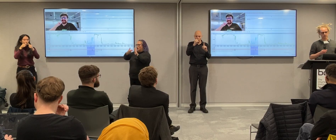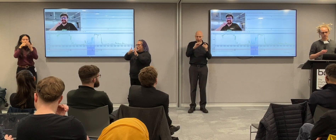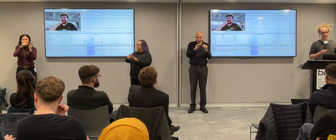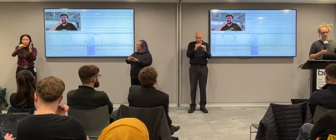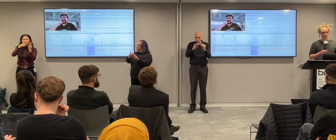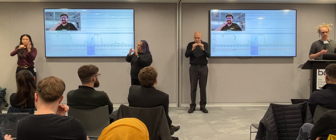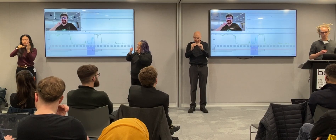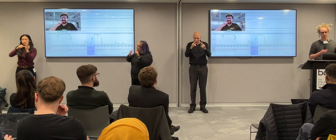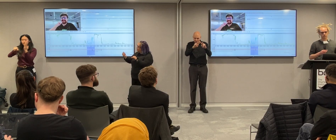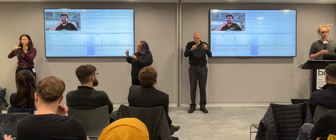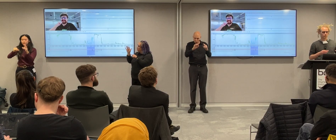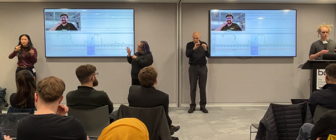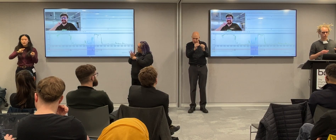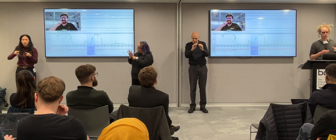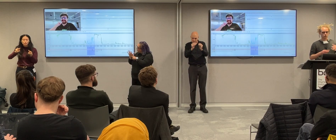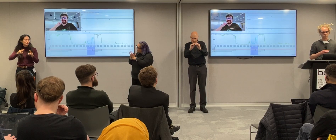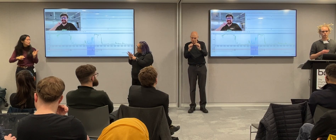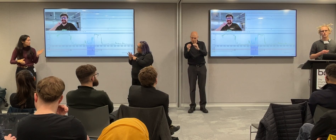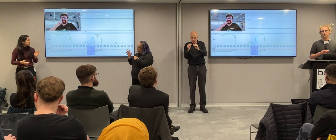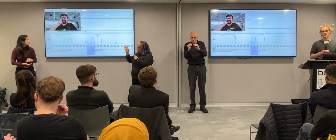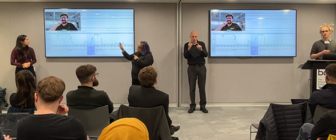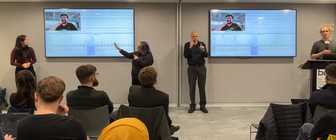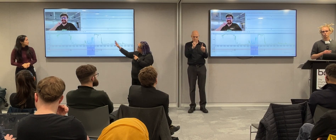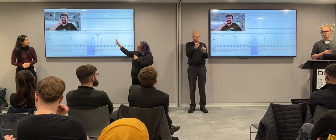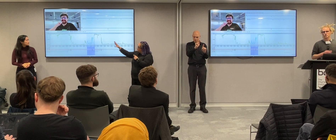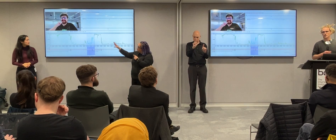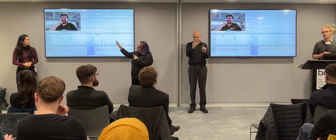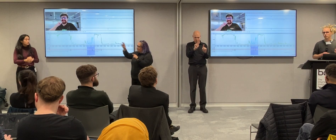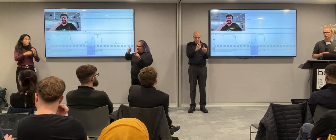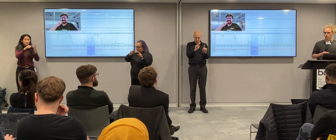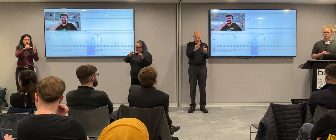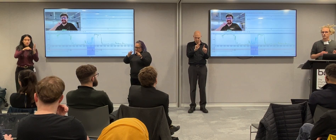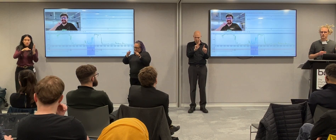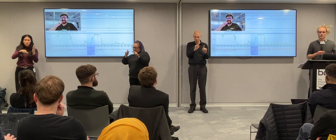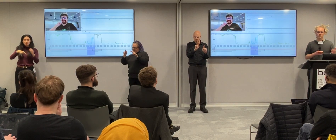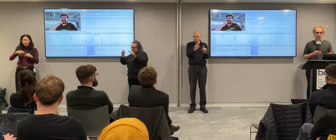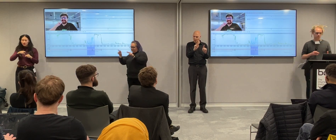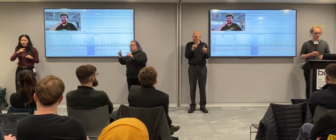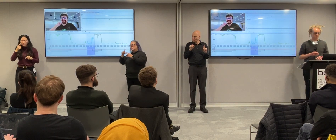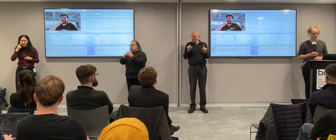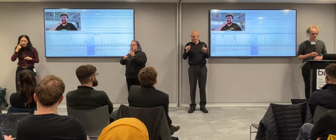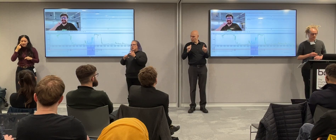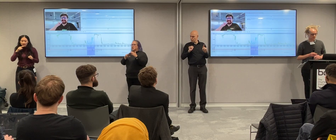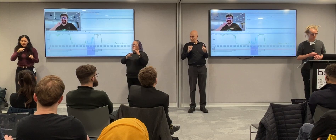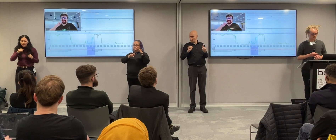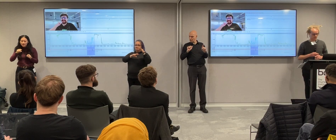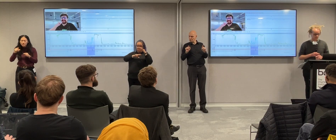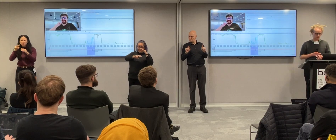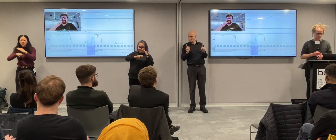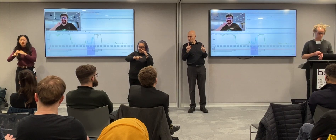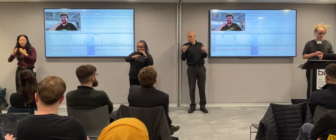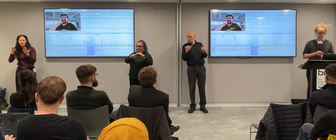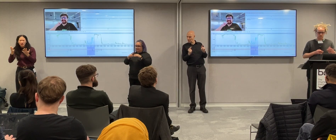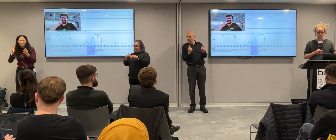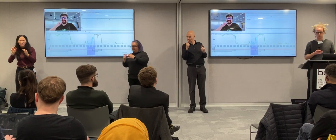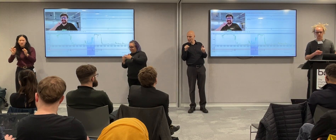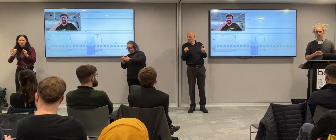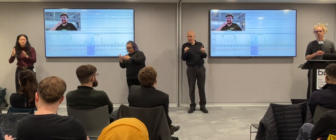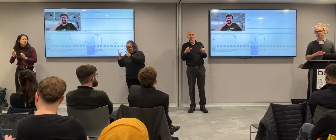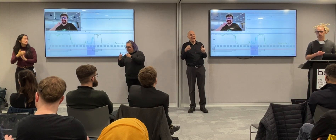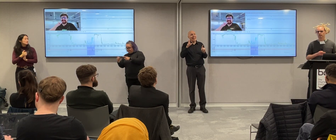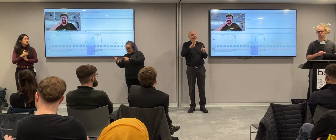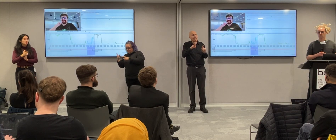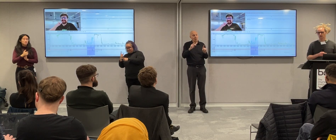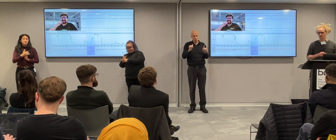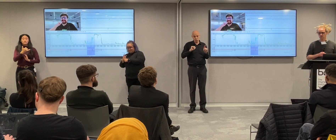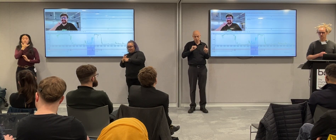videos and kind of look through them and watch kind of like what are really the predictions here, and if something goes wrong,